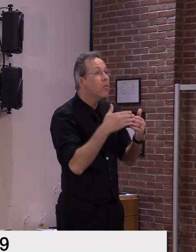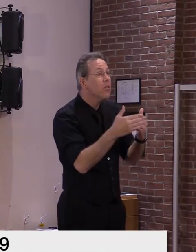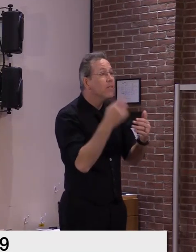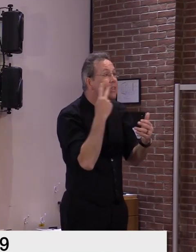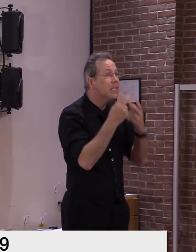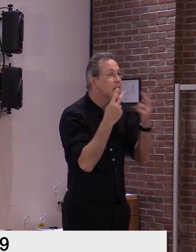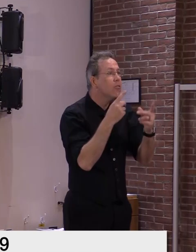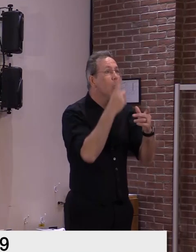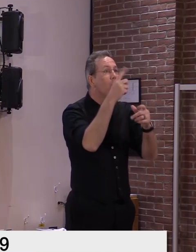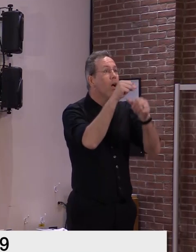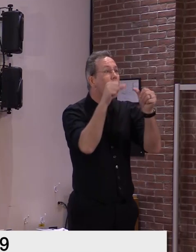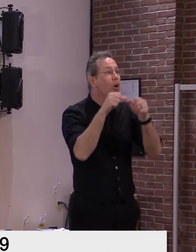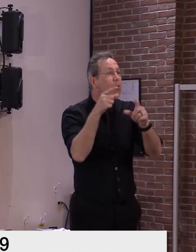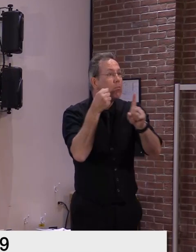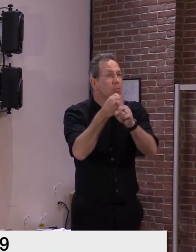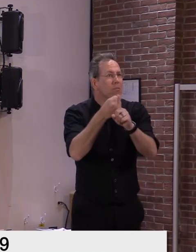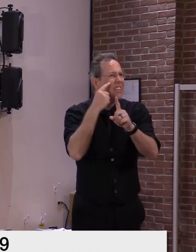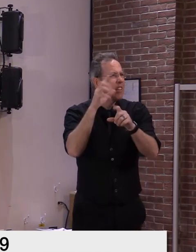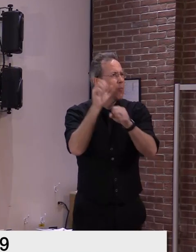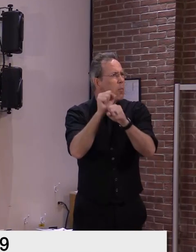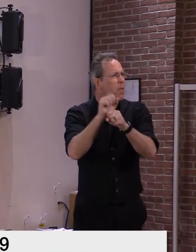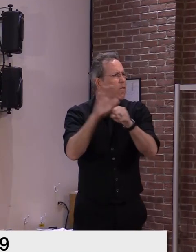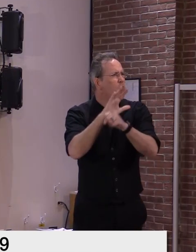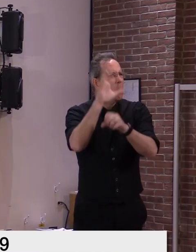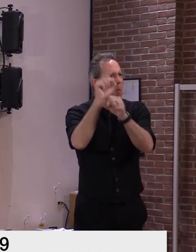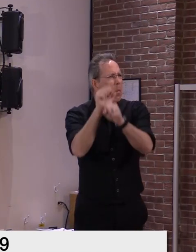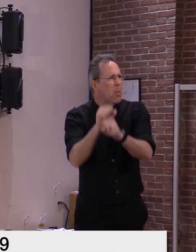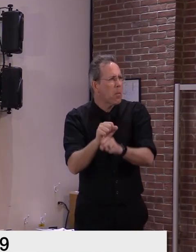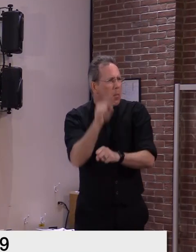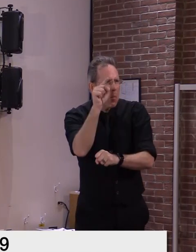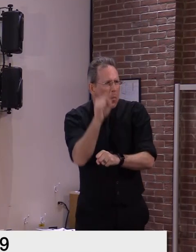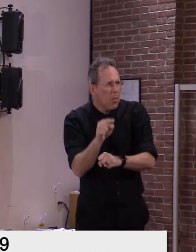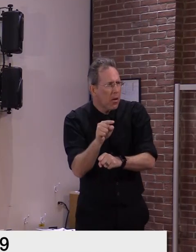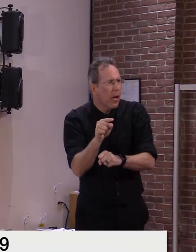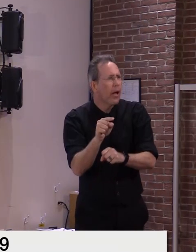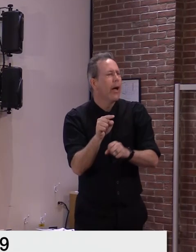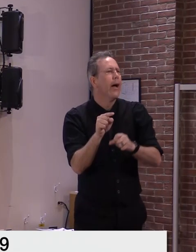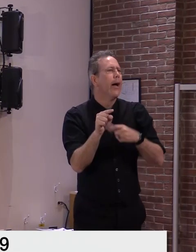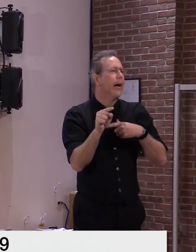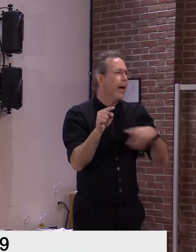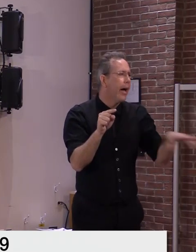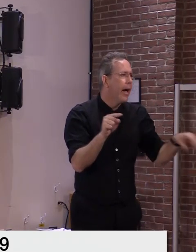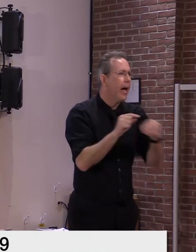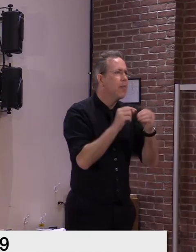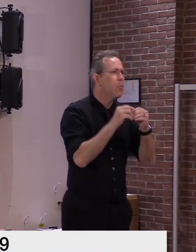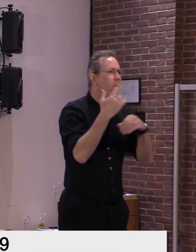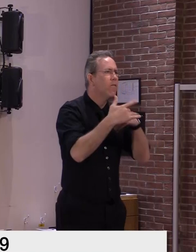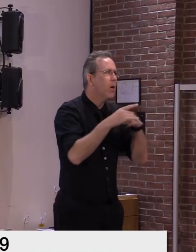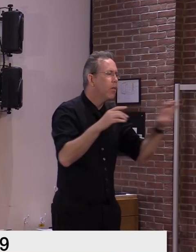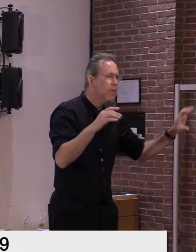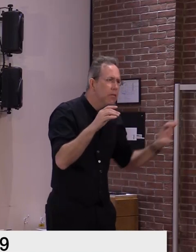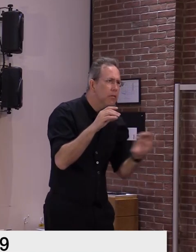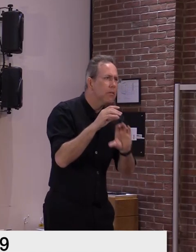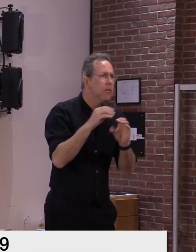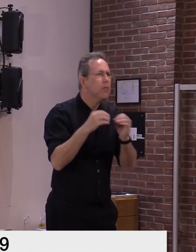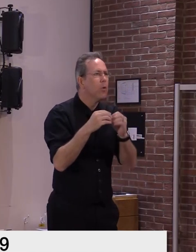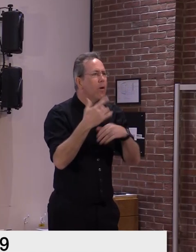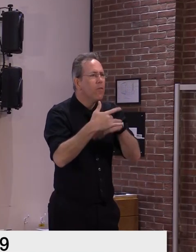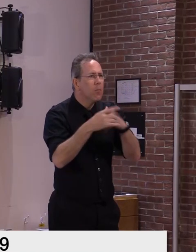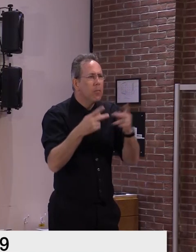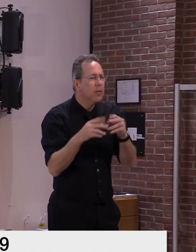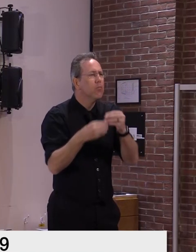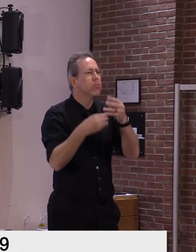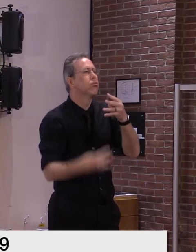area despite what the allocation is. We just want to accommodate that. So I would urge them to go back to the website. We, on